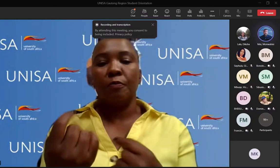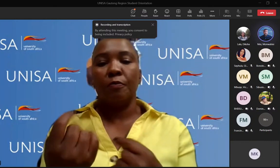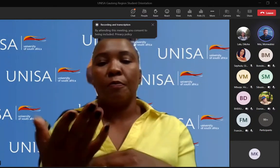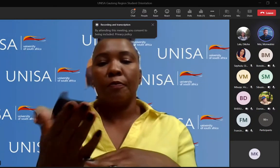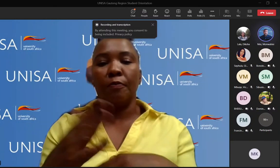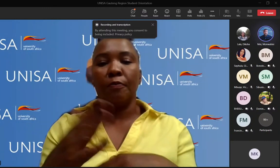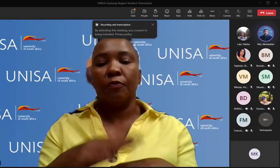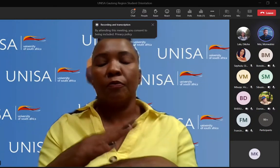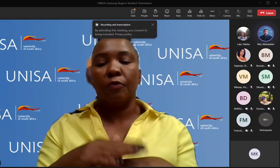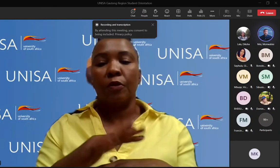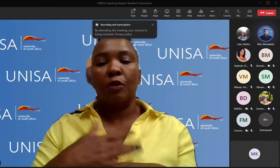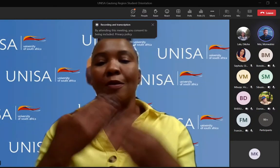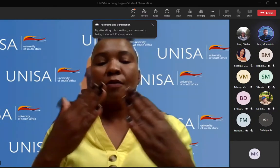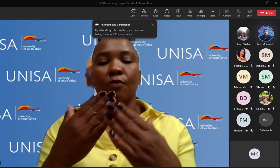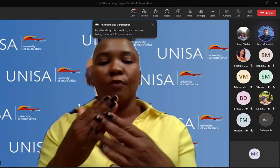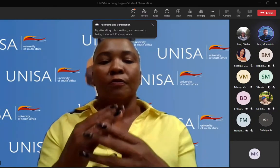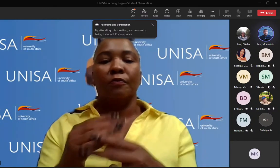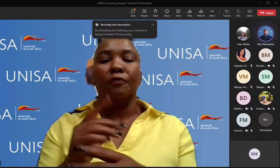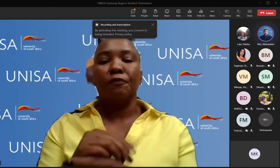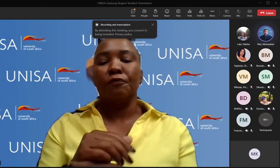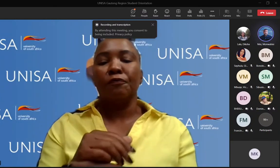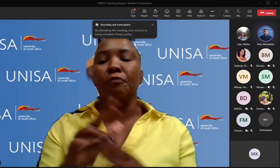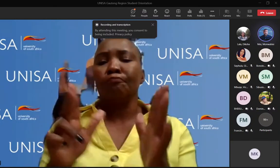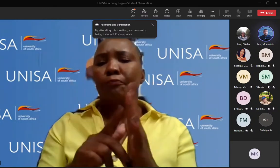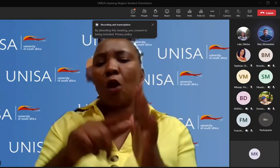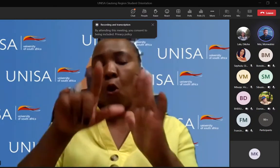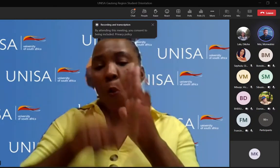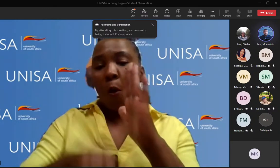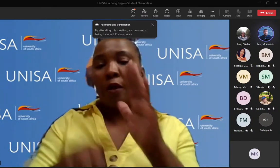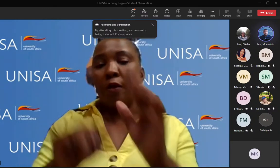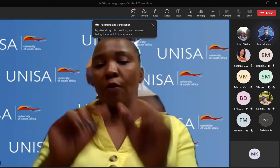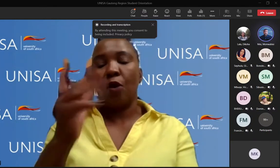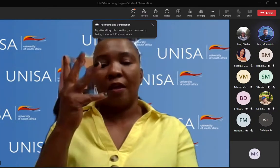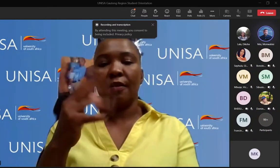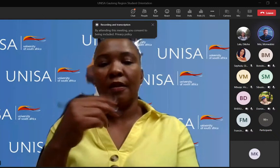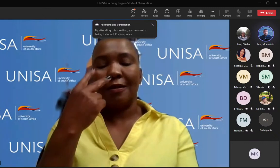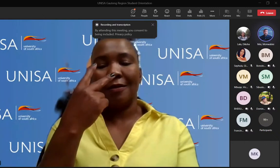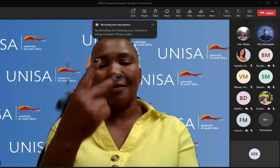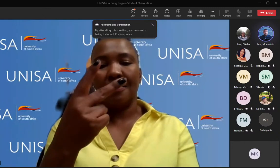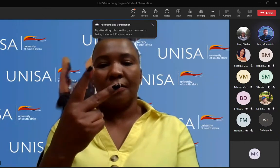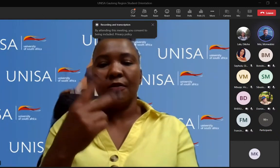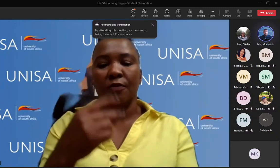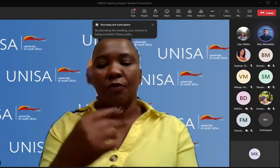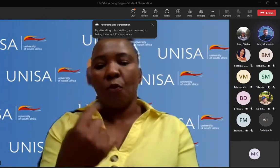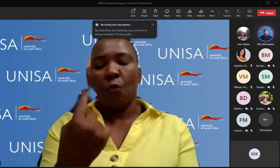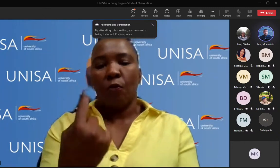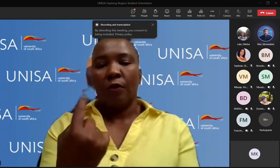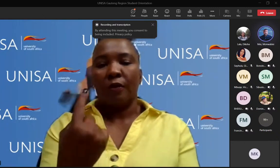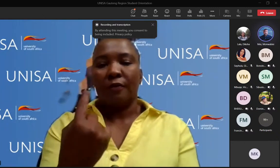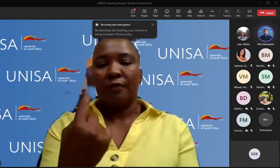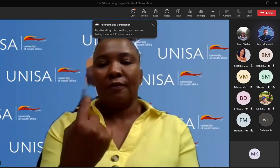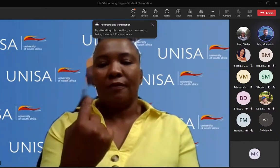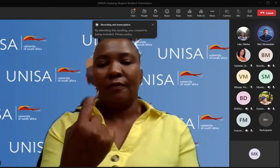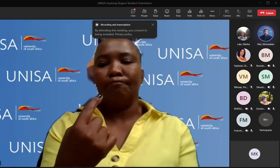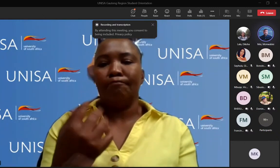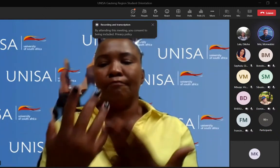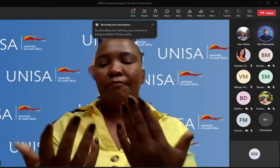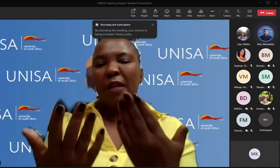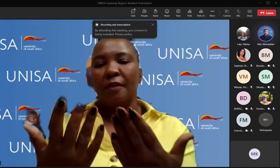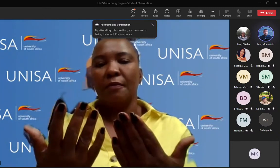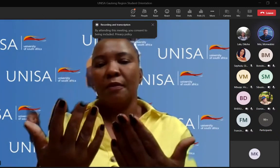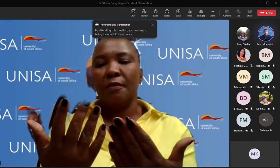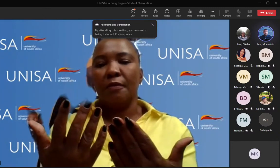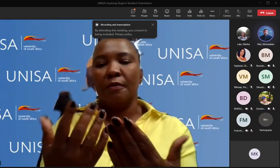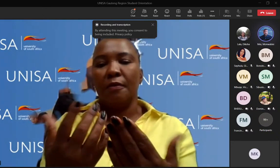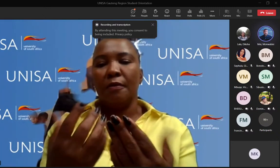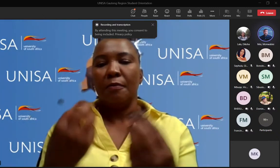like to thank you guys for complying and lowering your hands I think that there's only a few ones there uh maybe it's people who are struggling